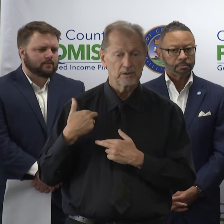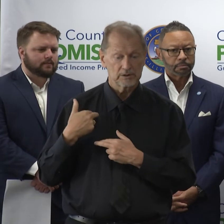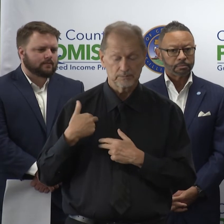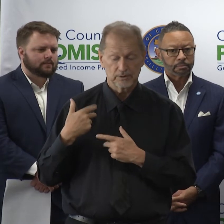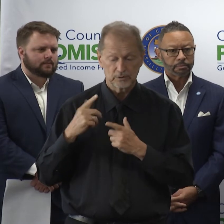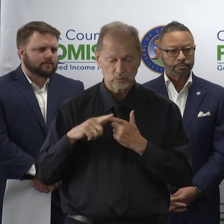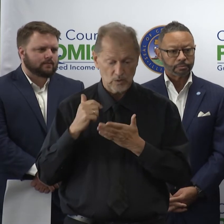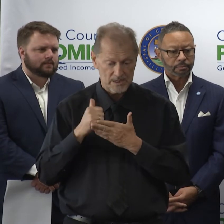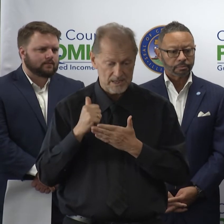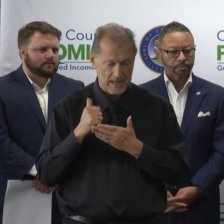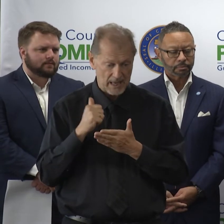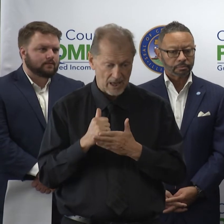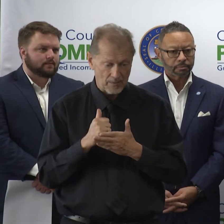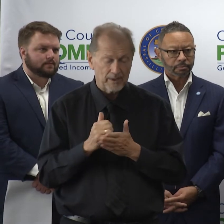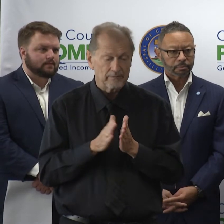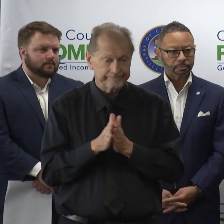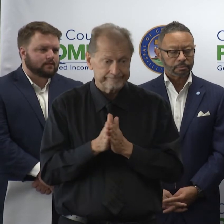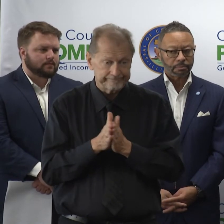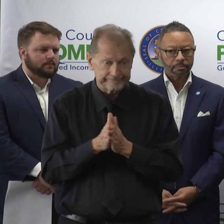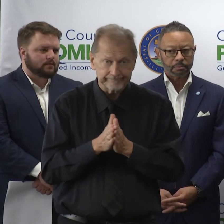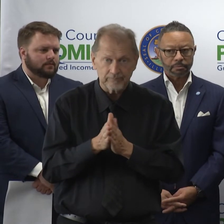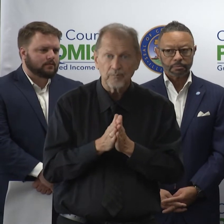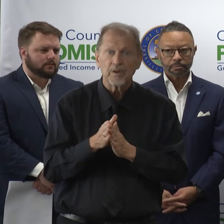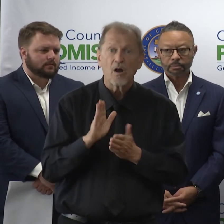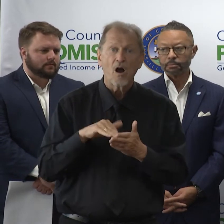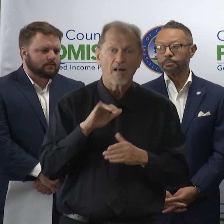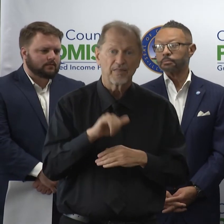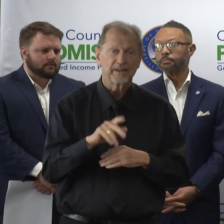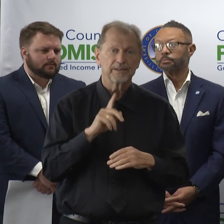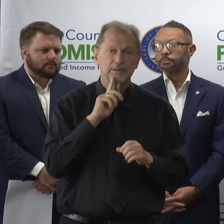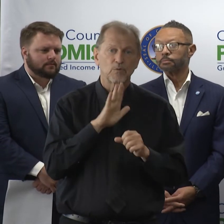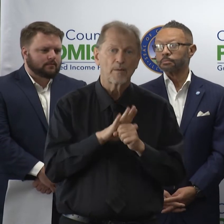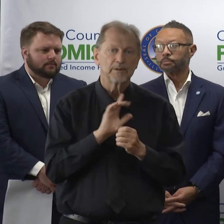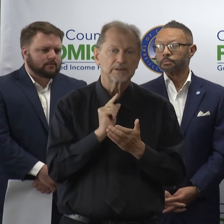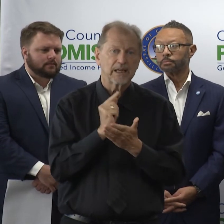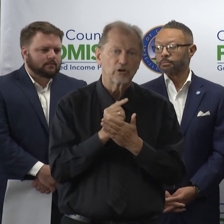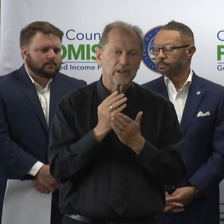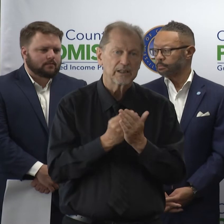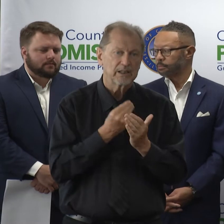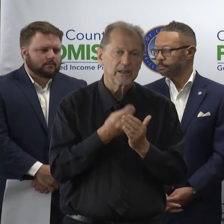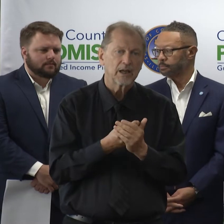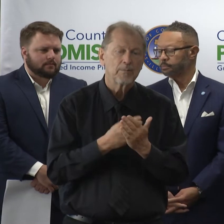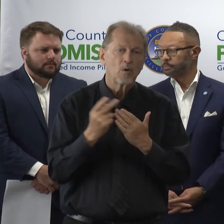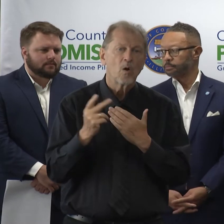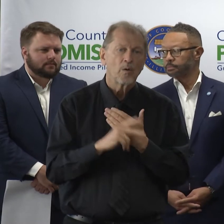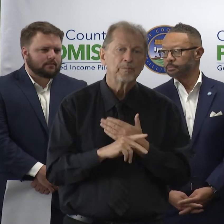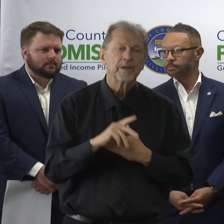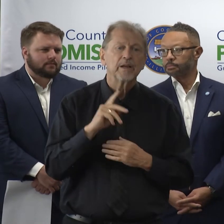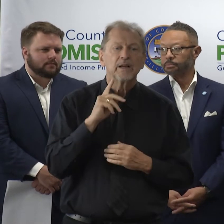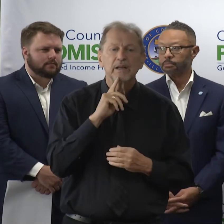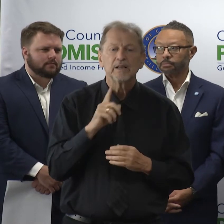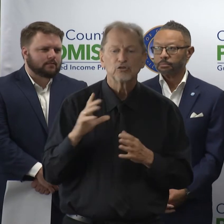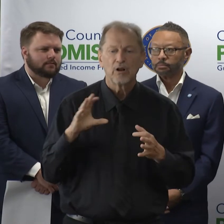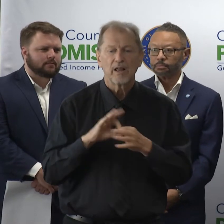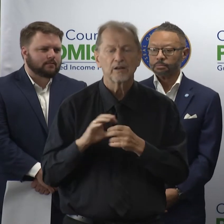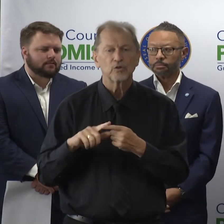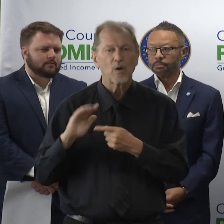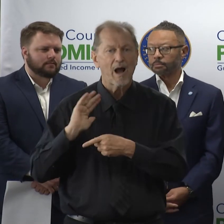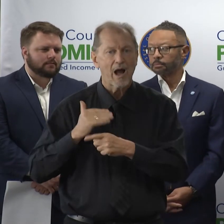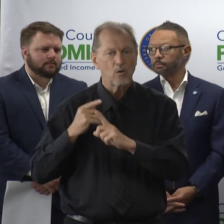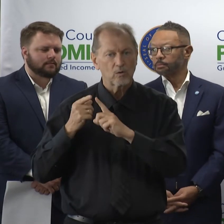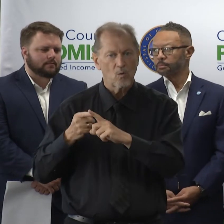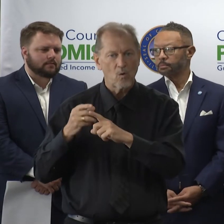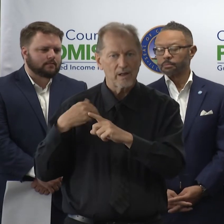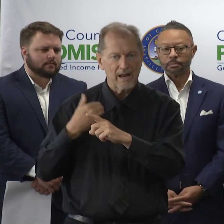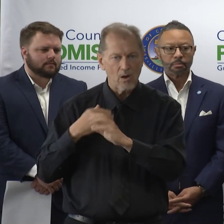work. Our enthusiasm for working on the Cook County Promise Guaranteed Income Pilot is deeply tied to our mission and how